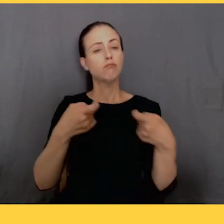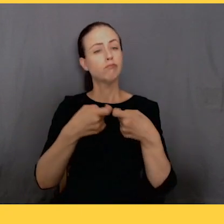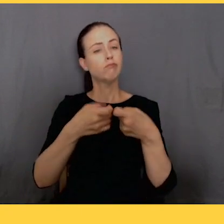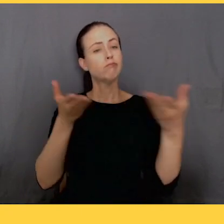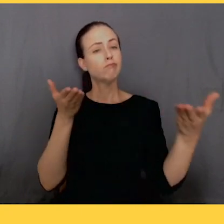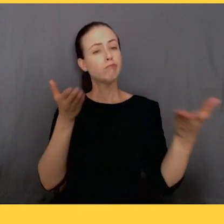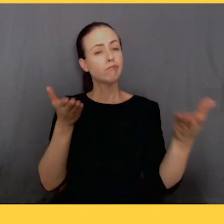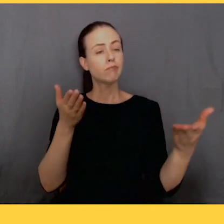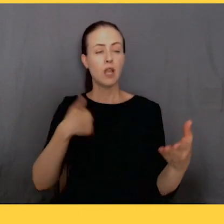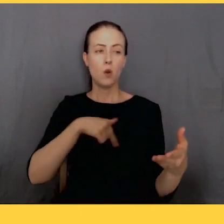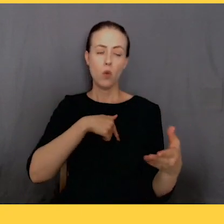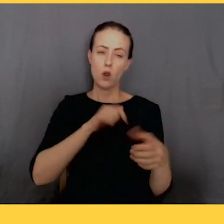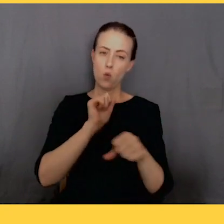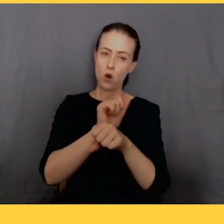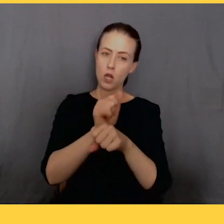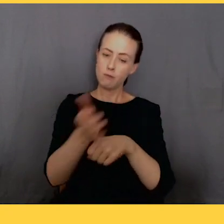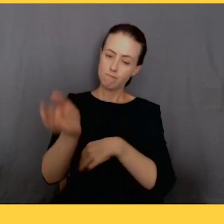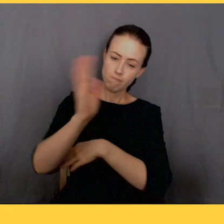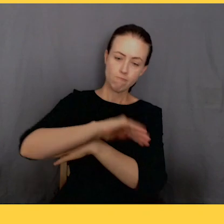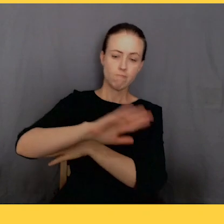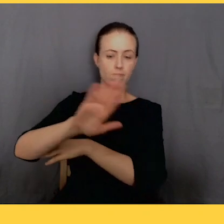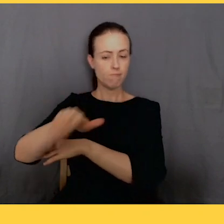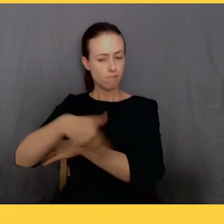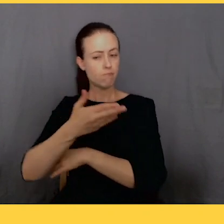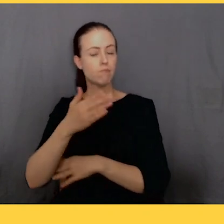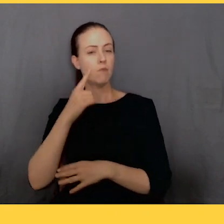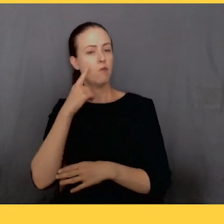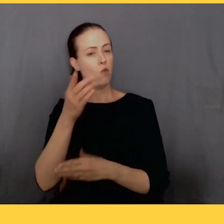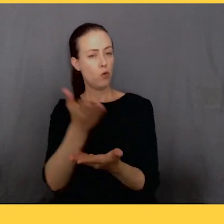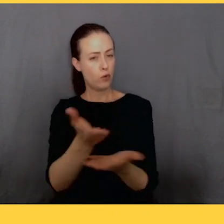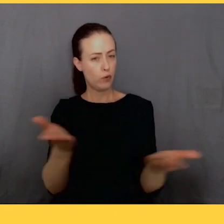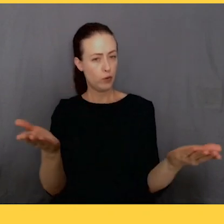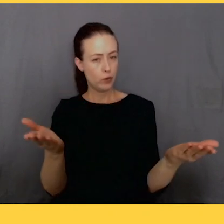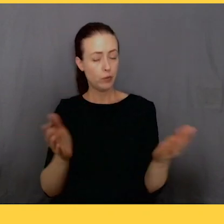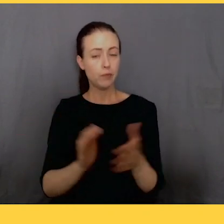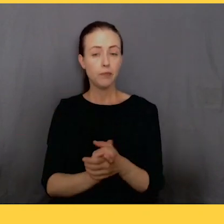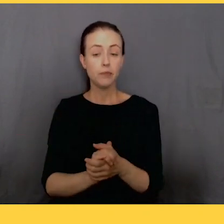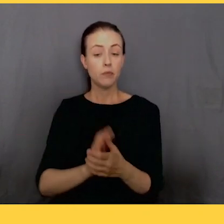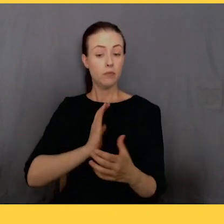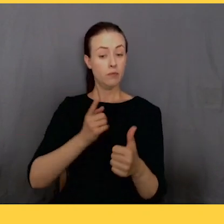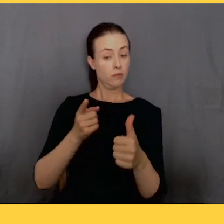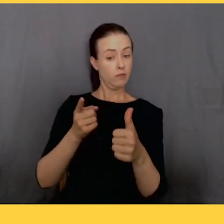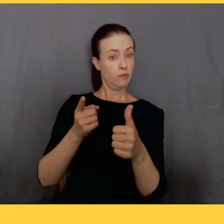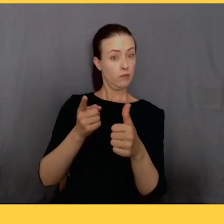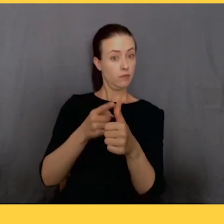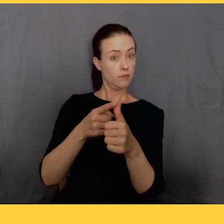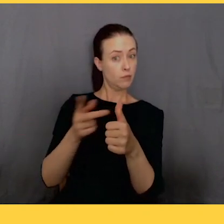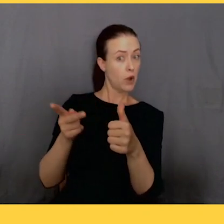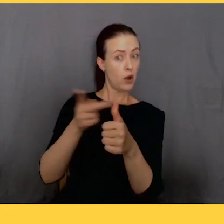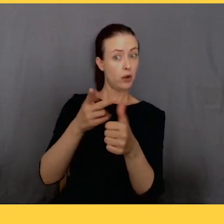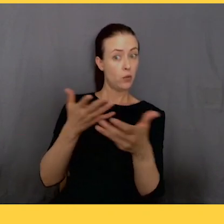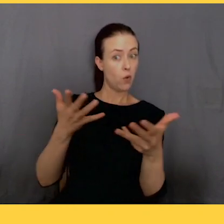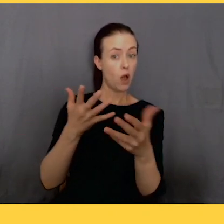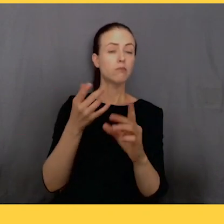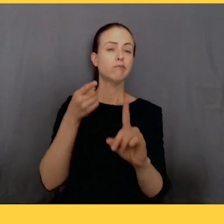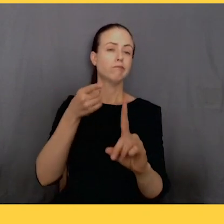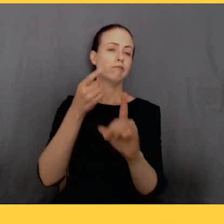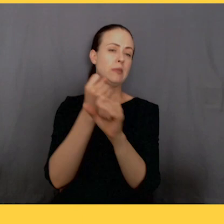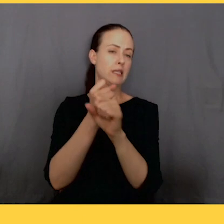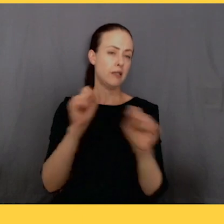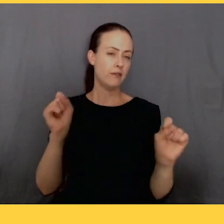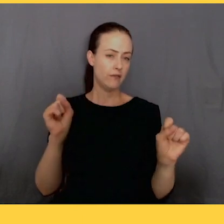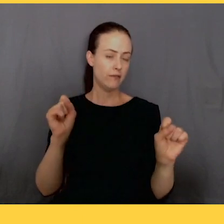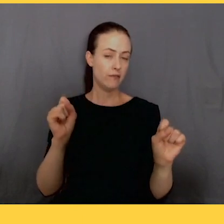communities. Our number one concern remains public safety. As California prepares for the upcoming wildfire